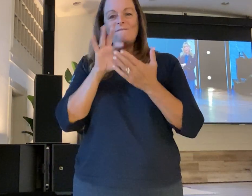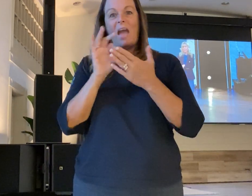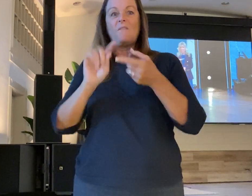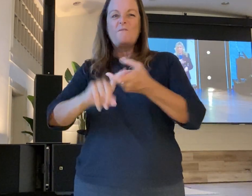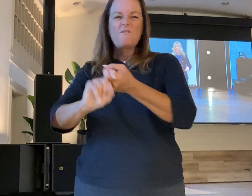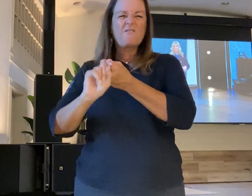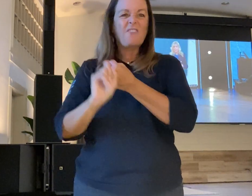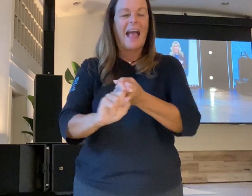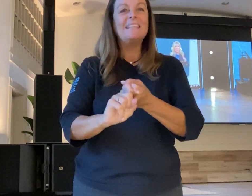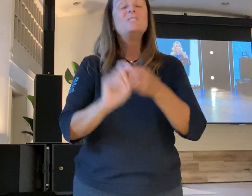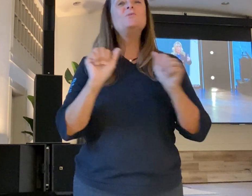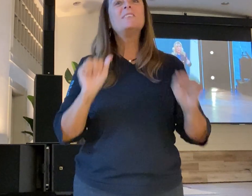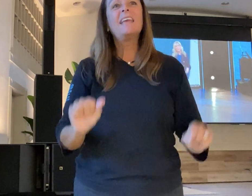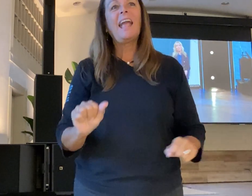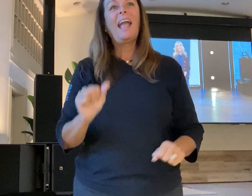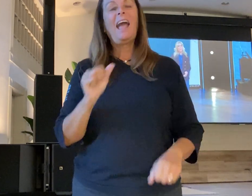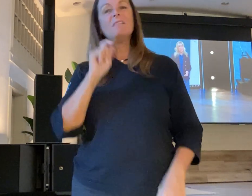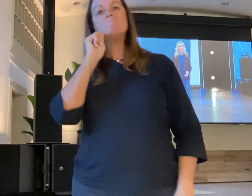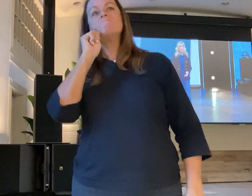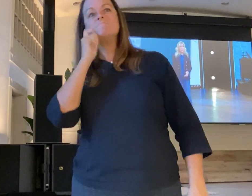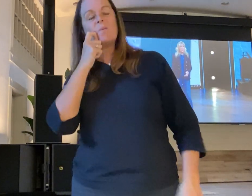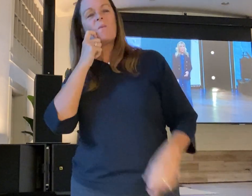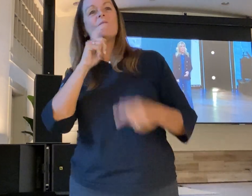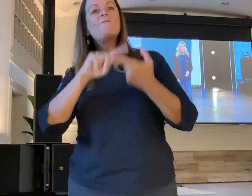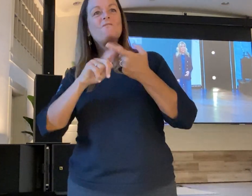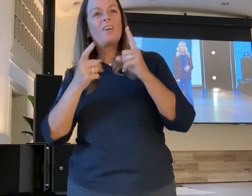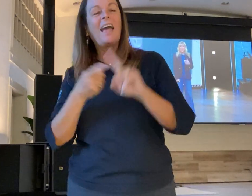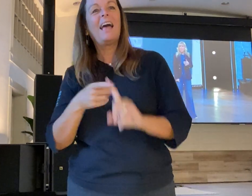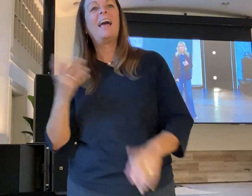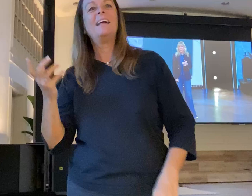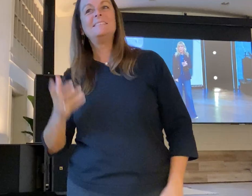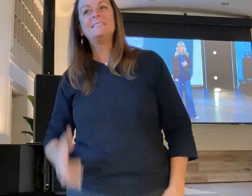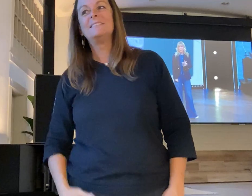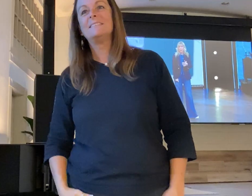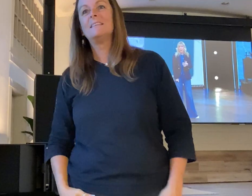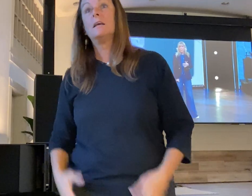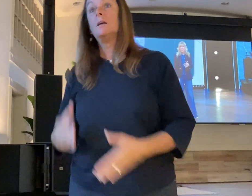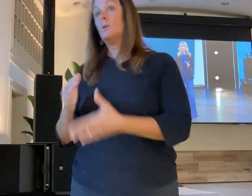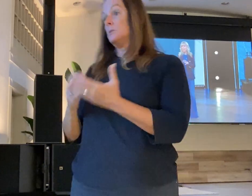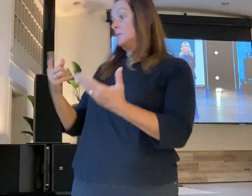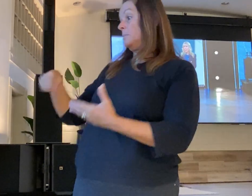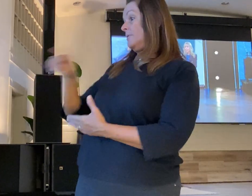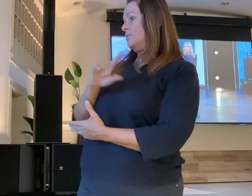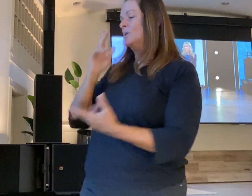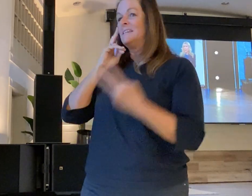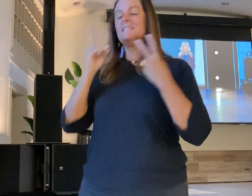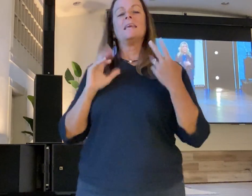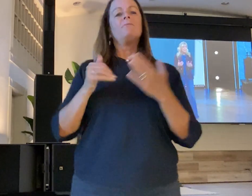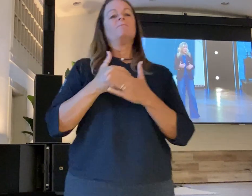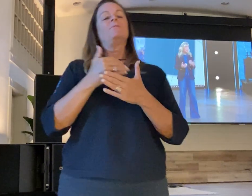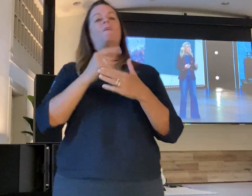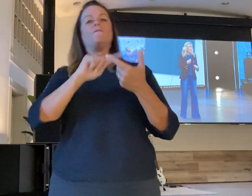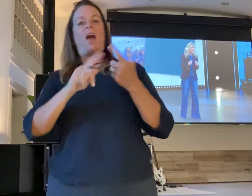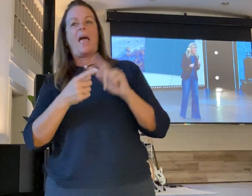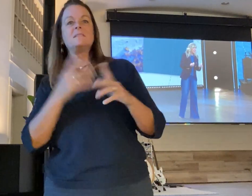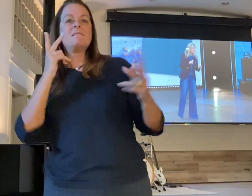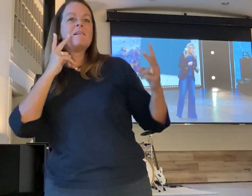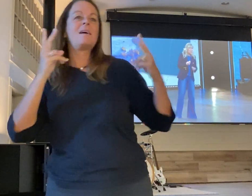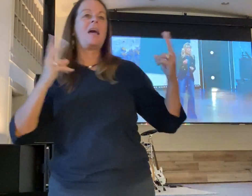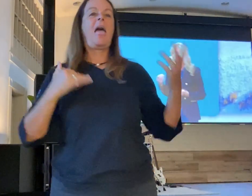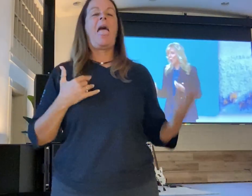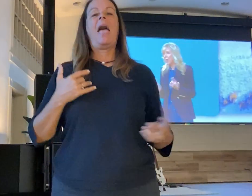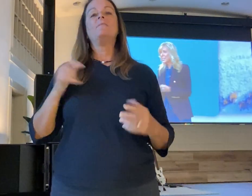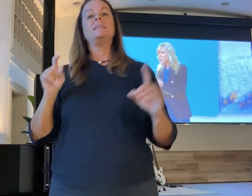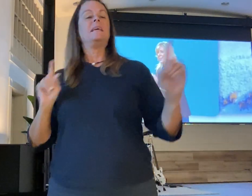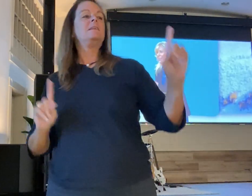I believe that it is possible to find some of those kinds of friends in the crowd. But some of you, you might have found a few friends, but you know that you might